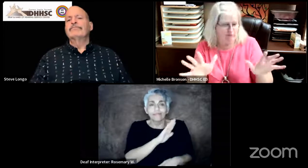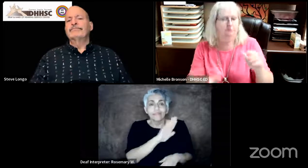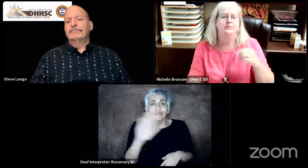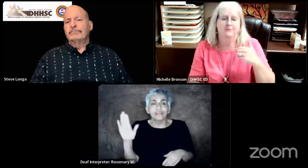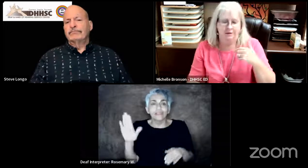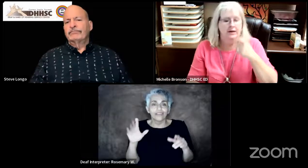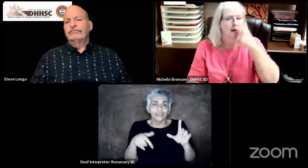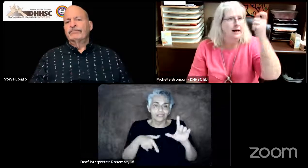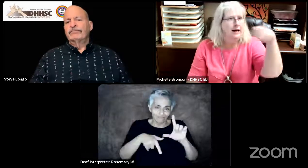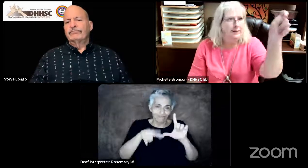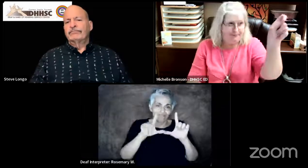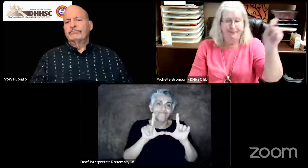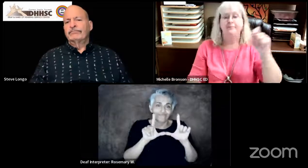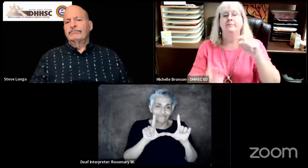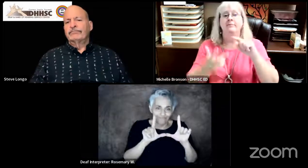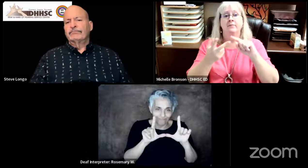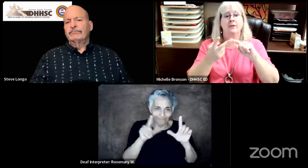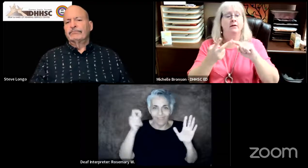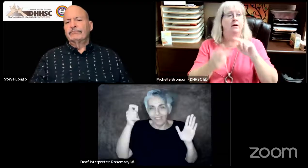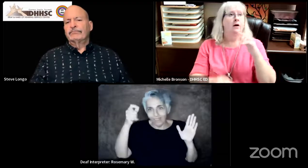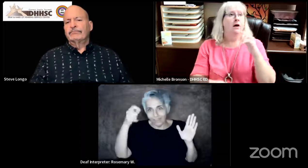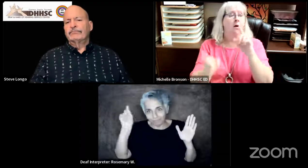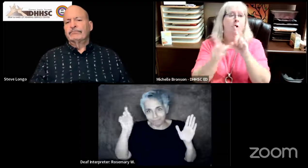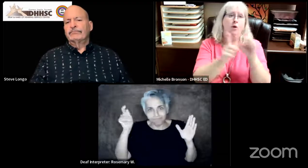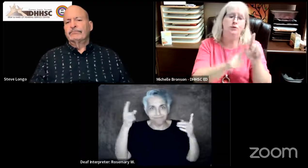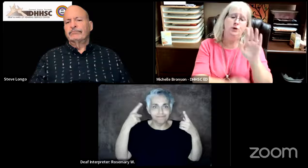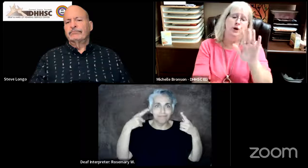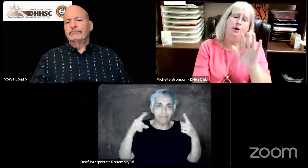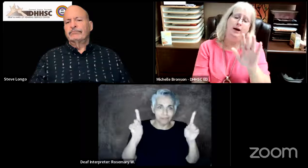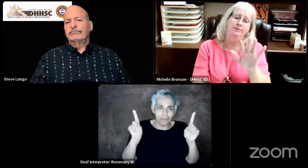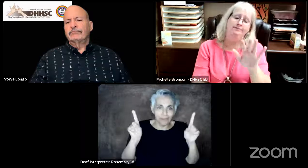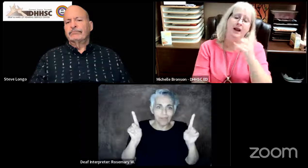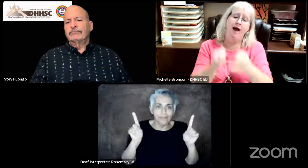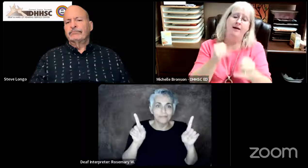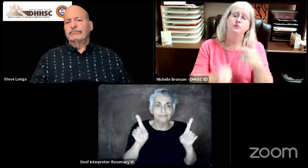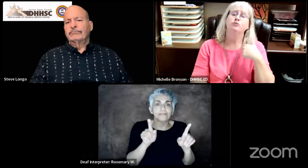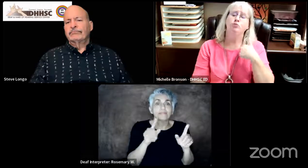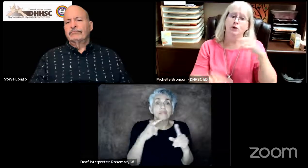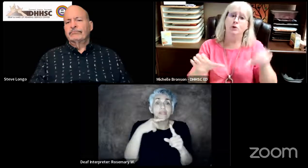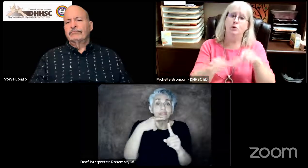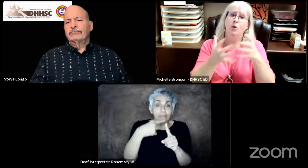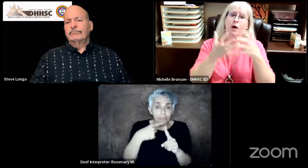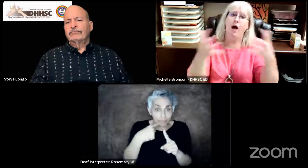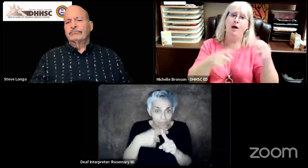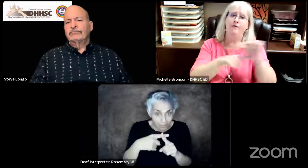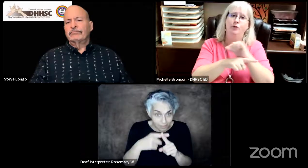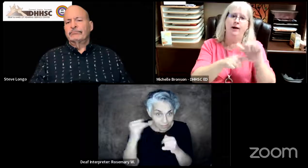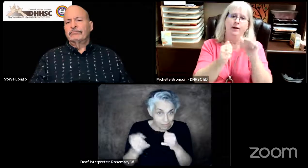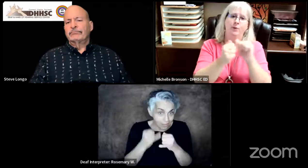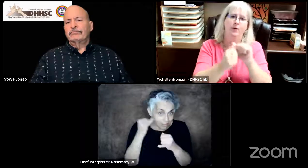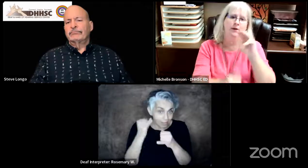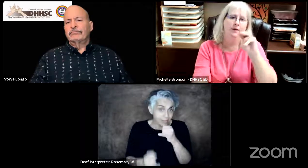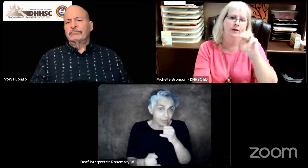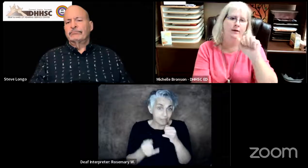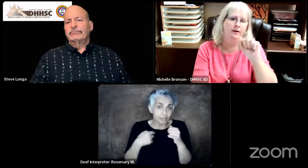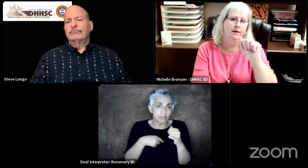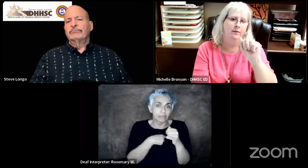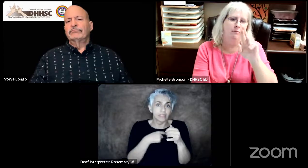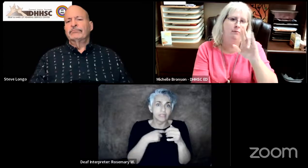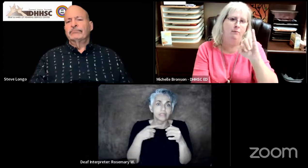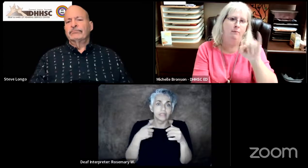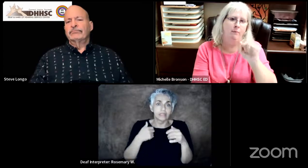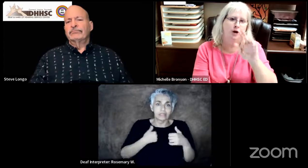biannual renewal. We just finished that. You can check that off the list. And also, we do a lot